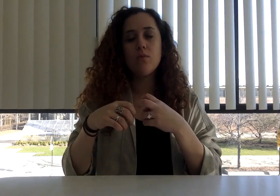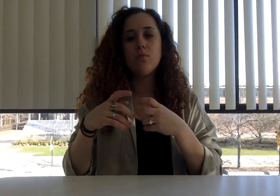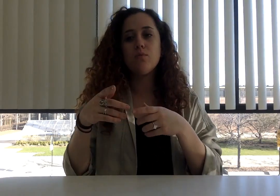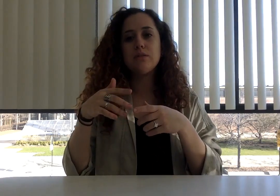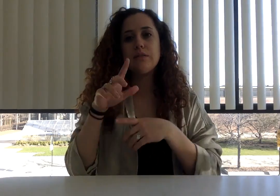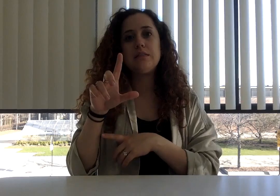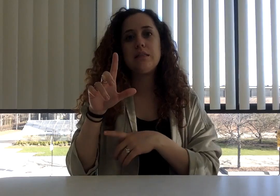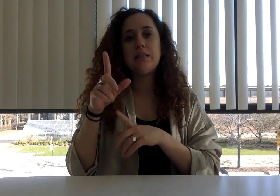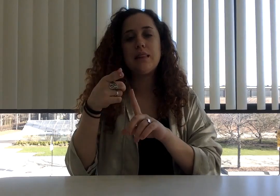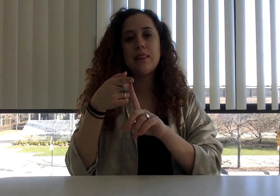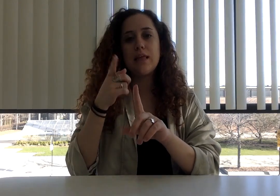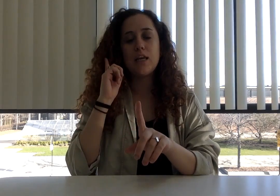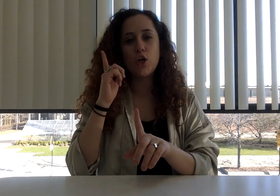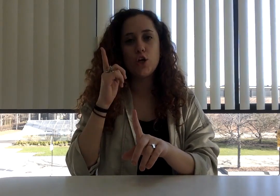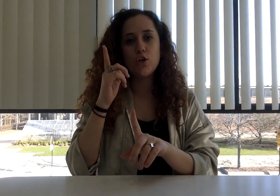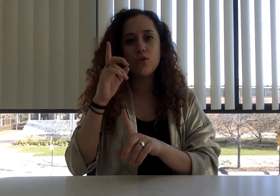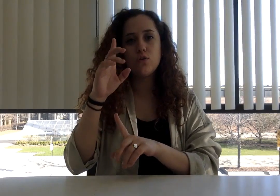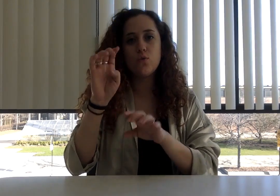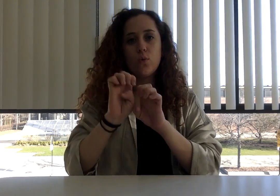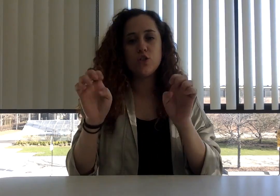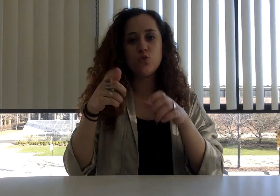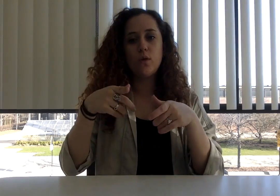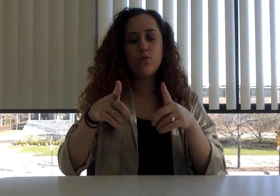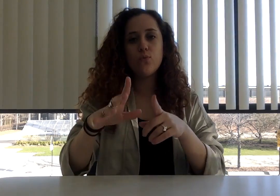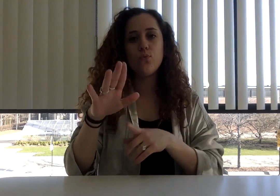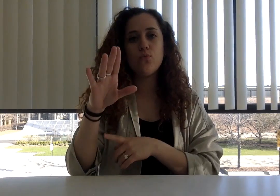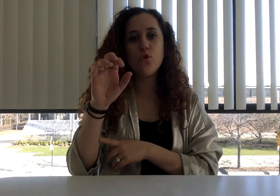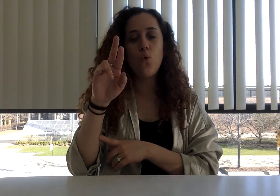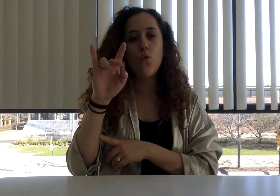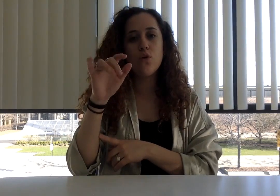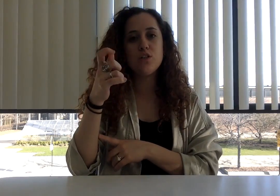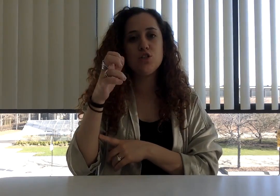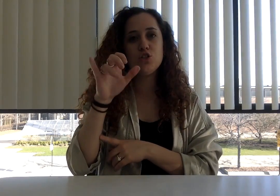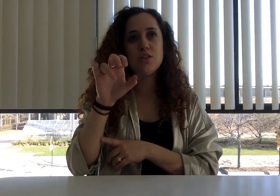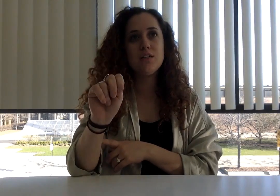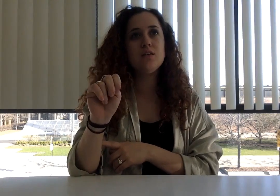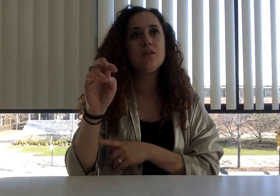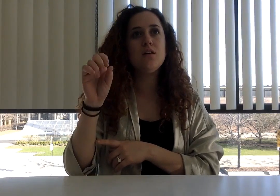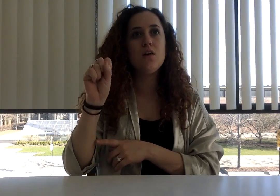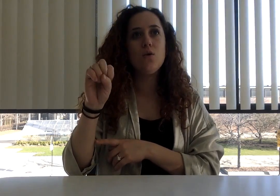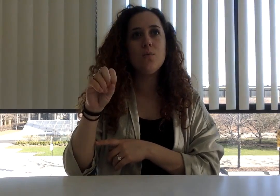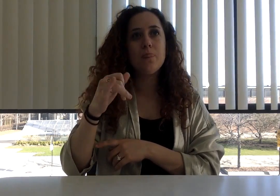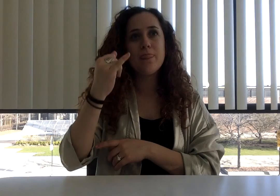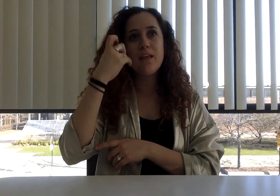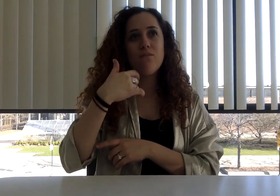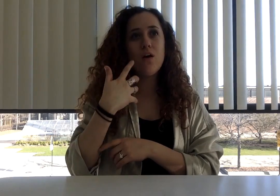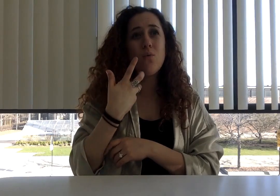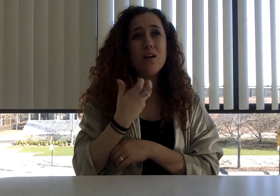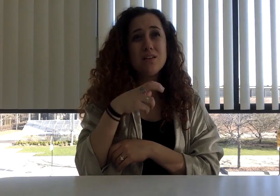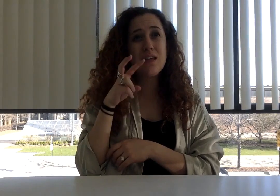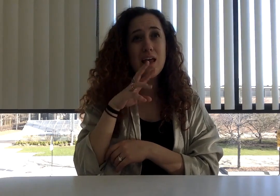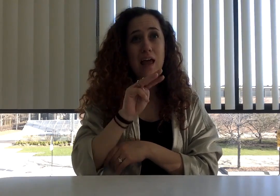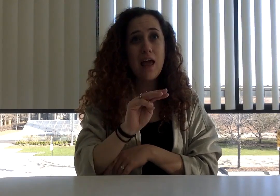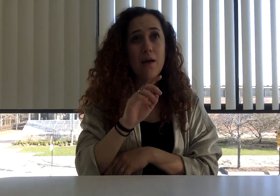So if I wanted to get the k or the m by itself, m or k equals y over x. That's where the slope comes from,